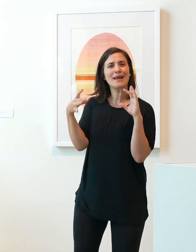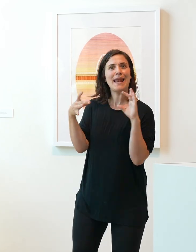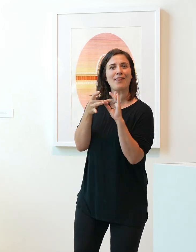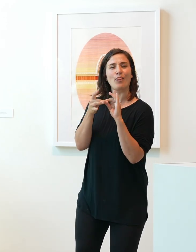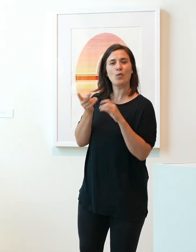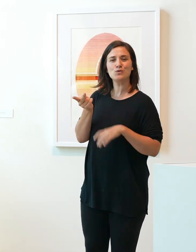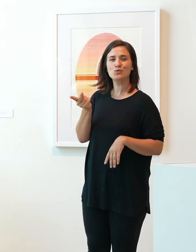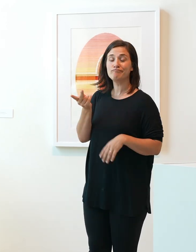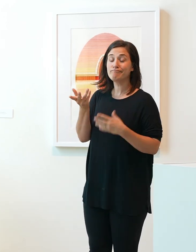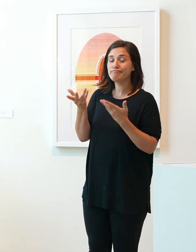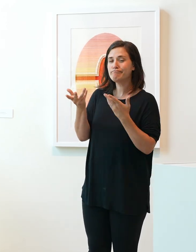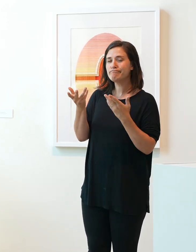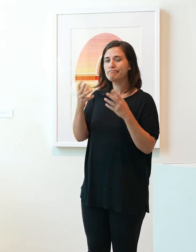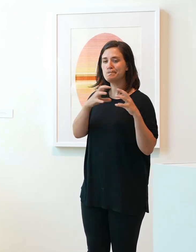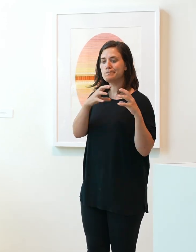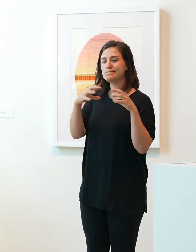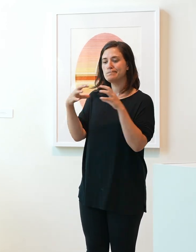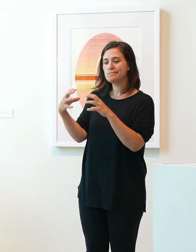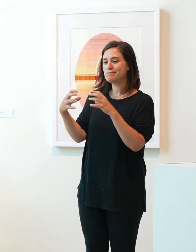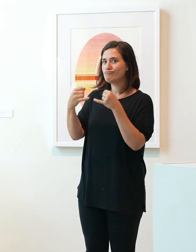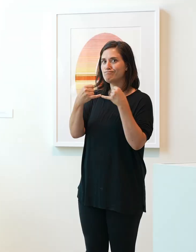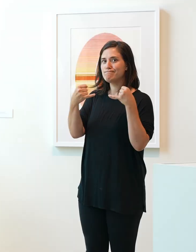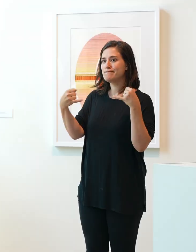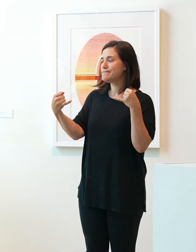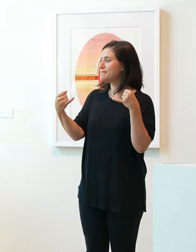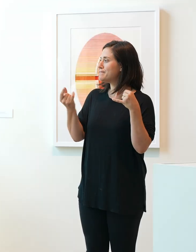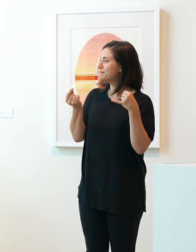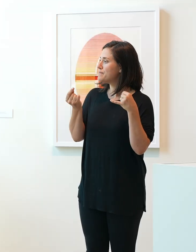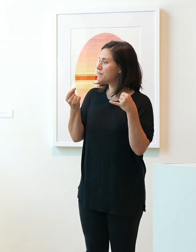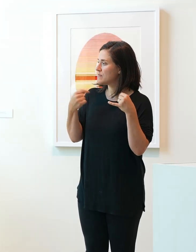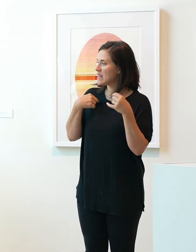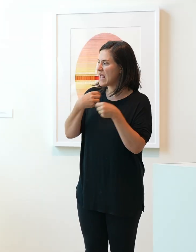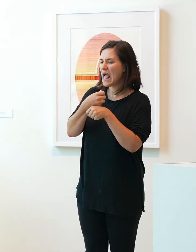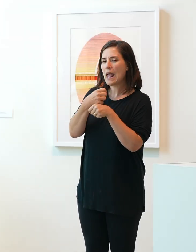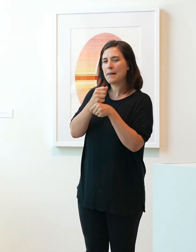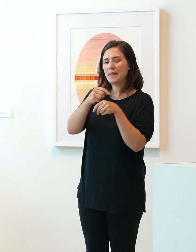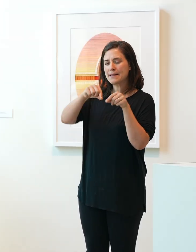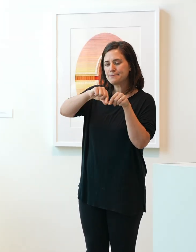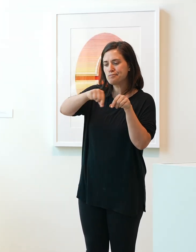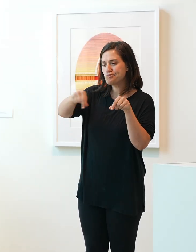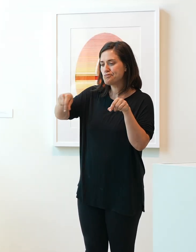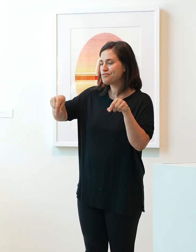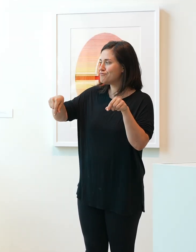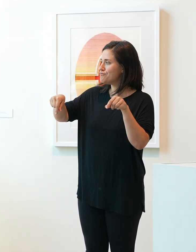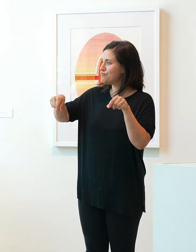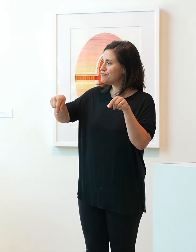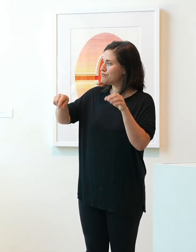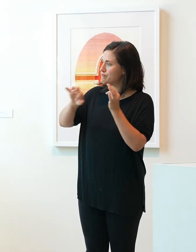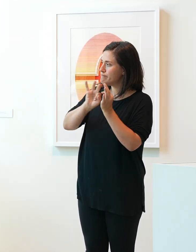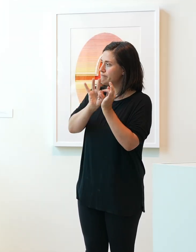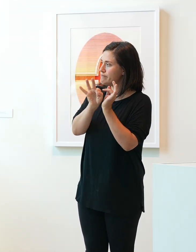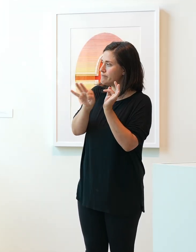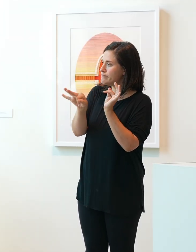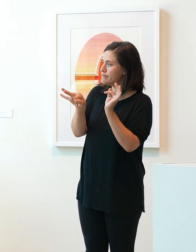together, you know. And so I made this railing with spines and